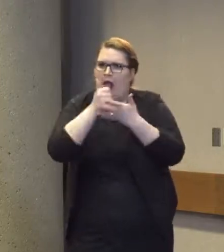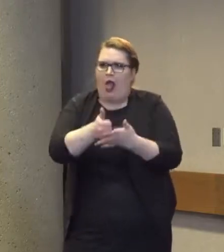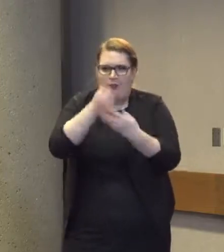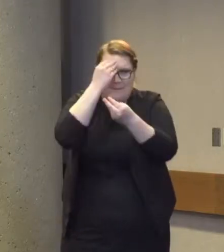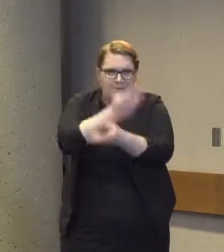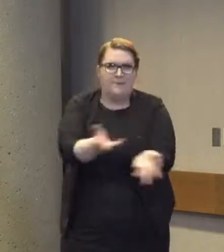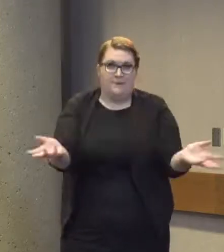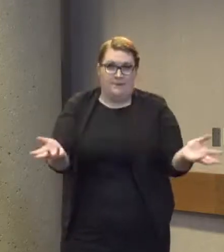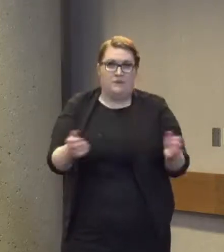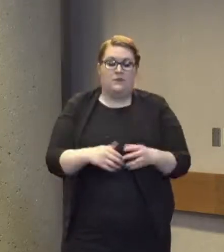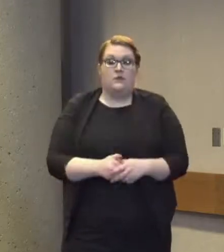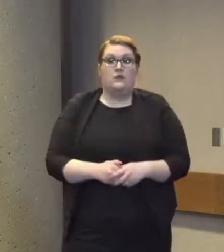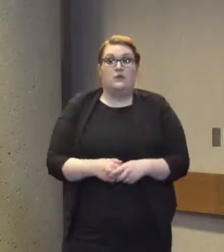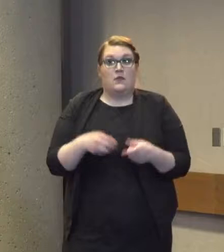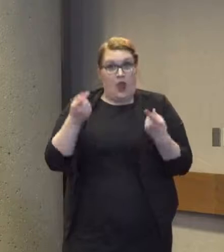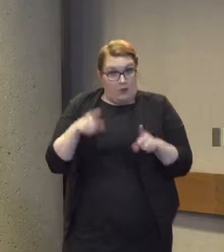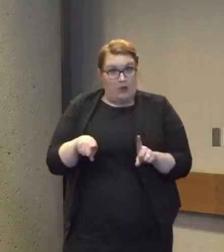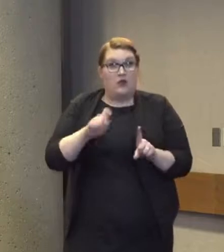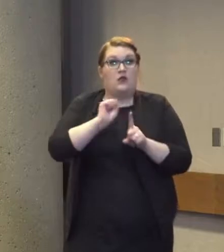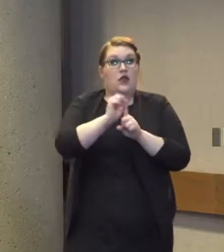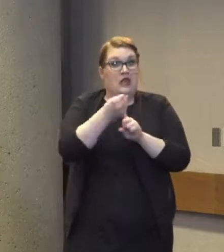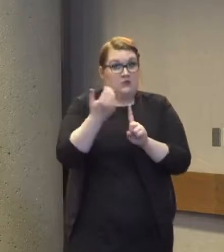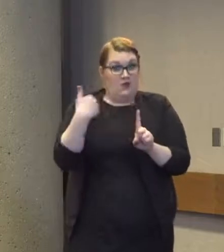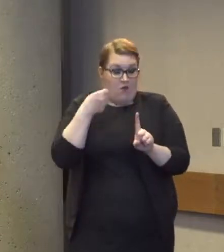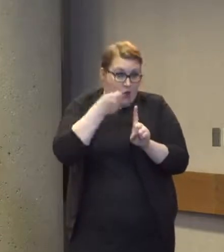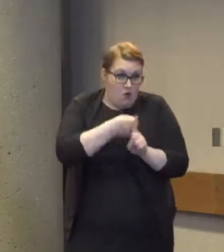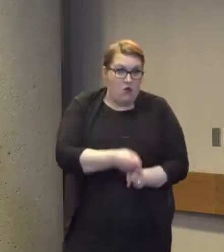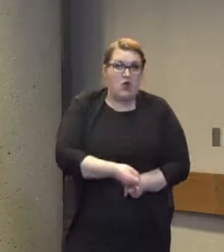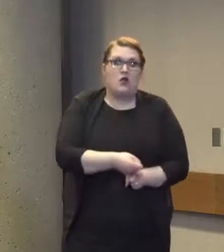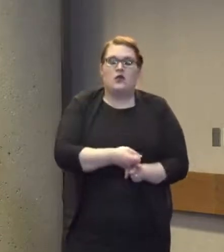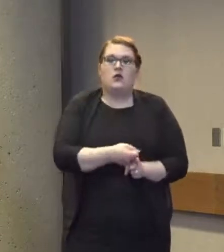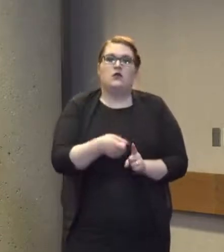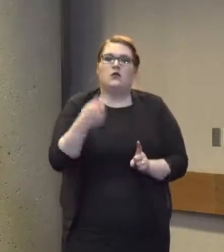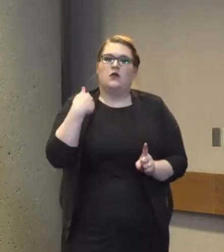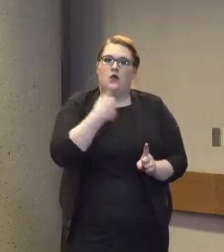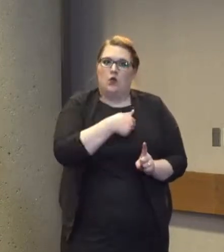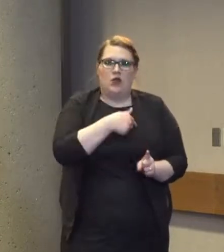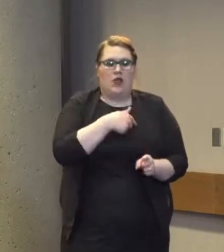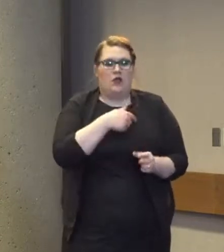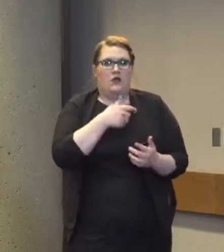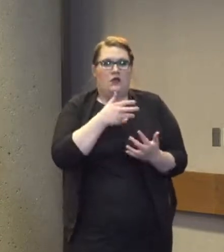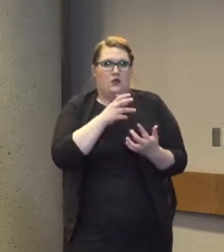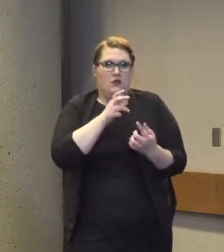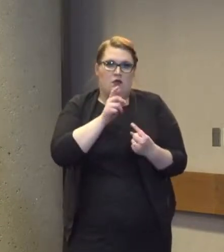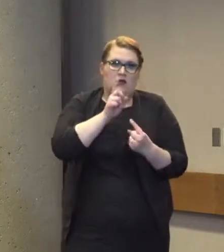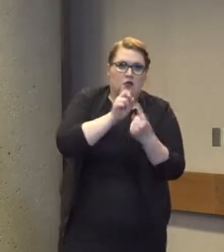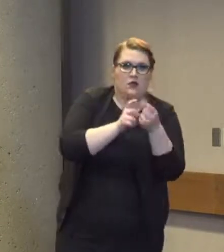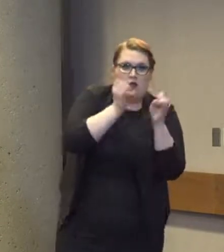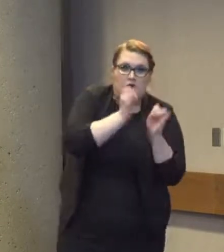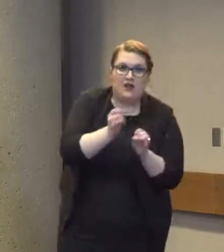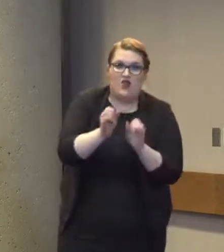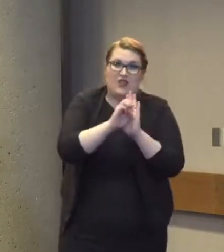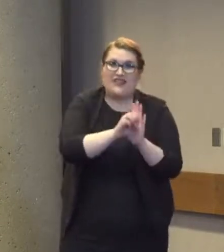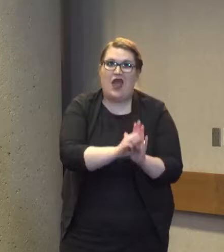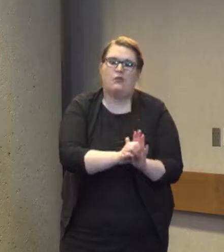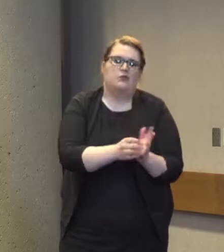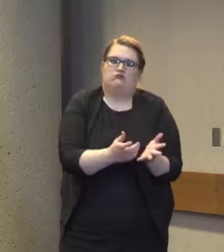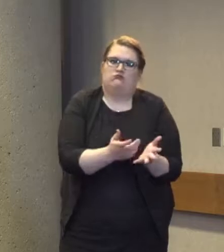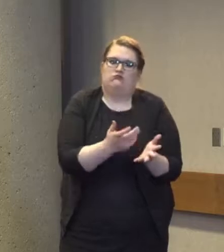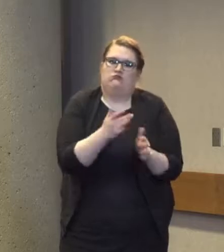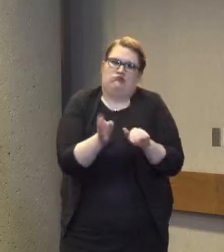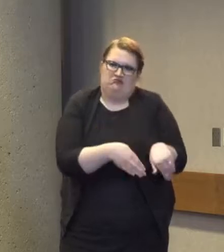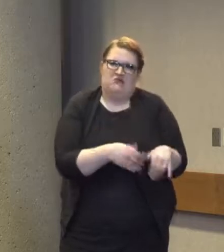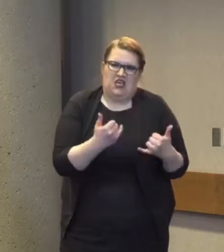we have had cases, we have tried to, we've moved away from providing one-on-one examples since the cases have increased